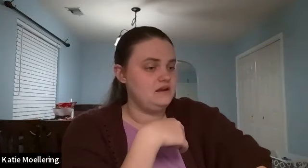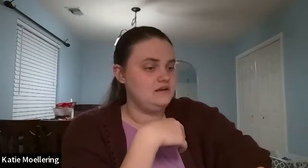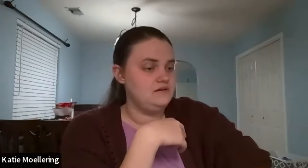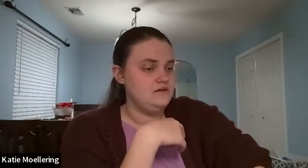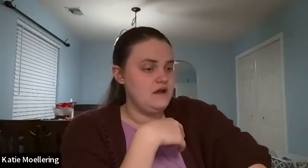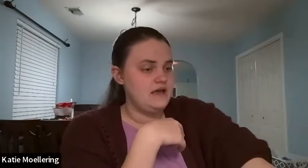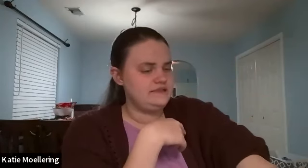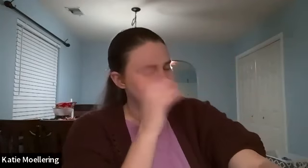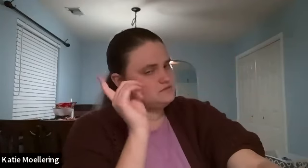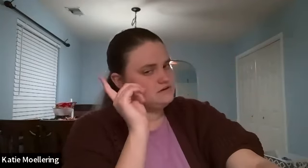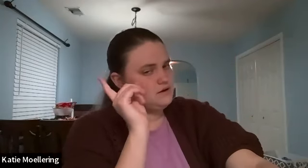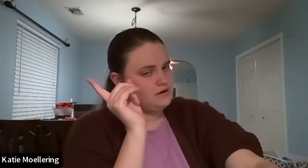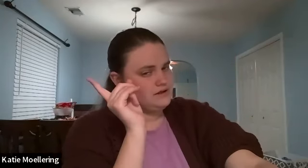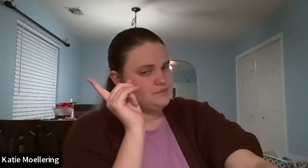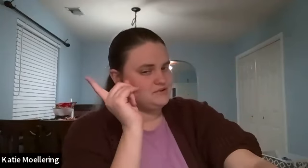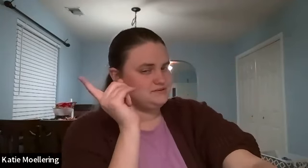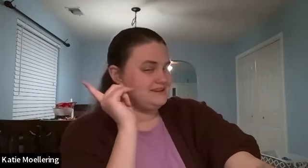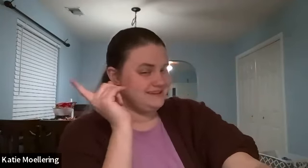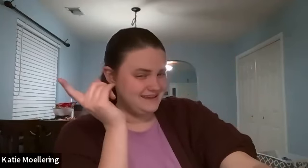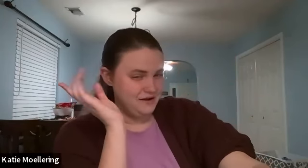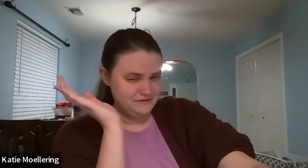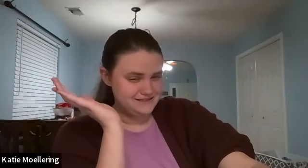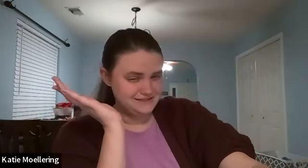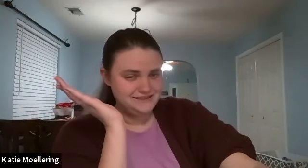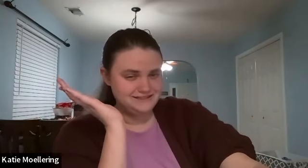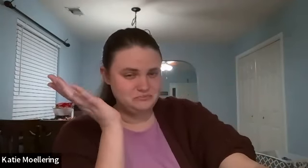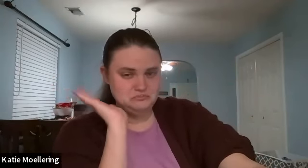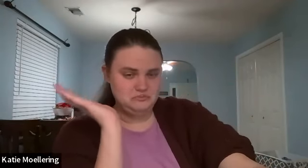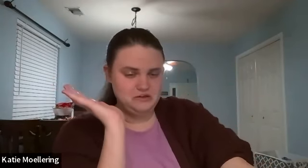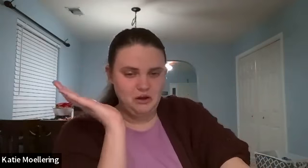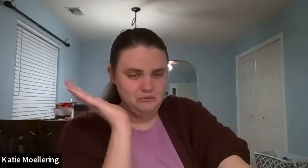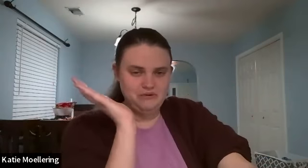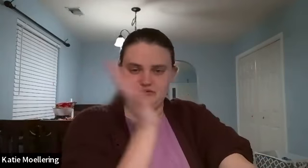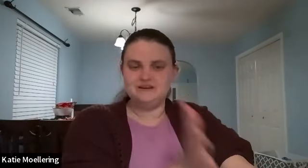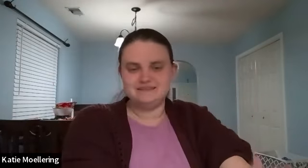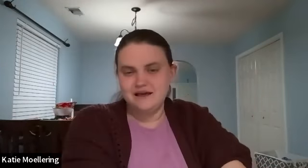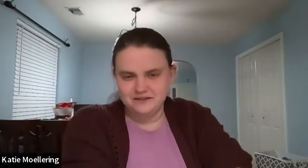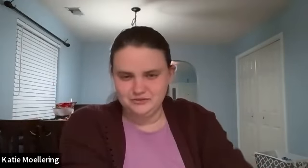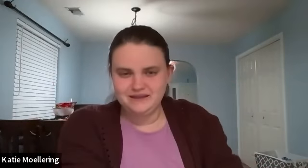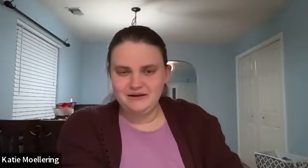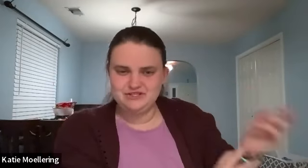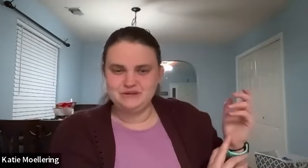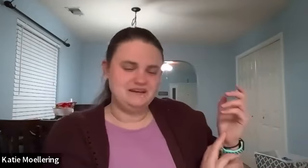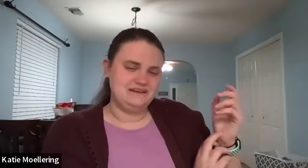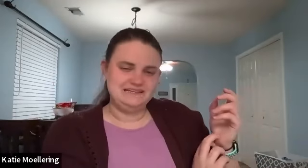then I did this one a little earlier, but I'm gonna do it again, obviously, because y'all, I was not telling you it. I was doing it in an